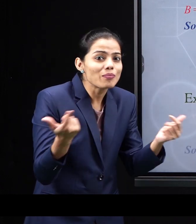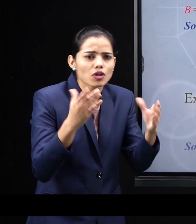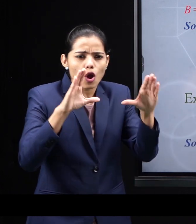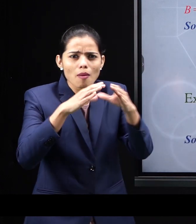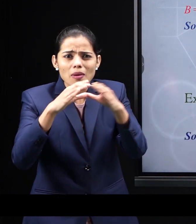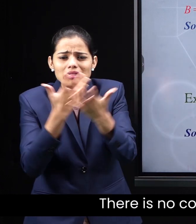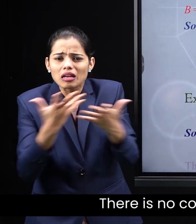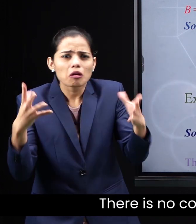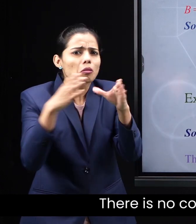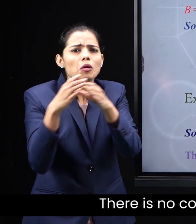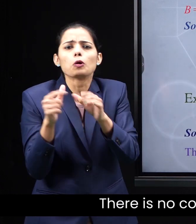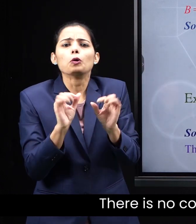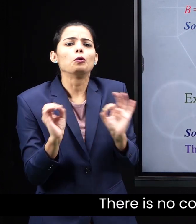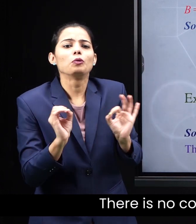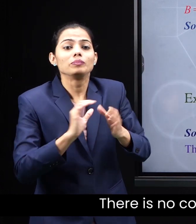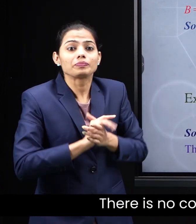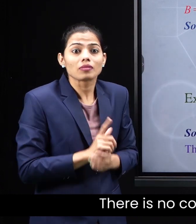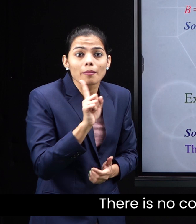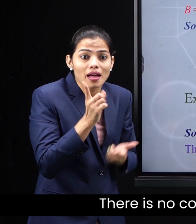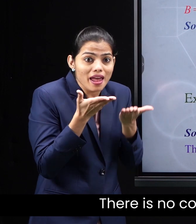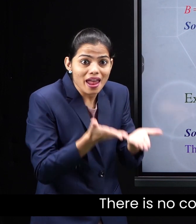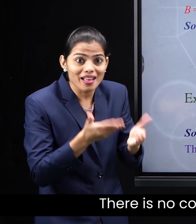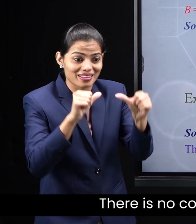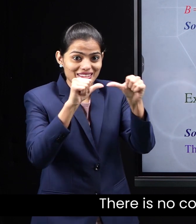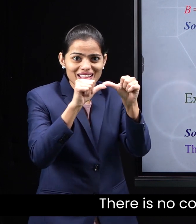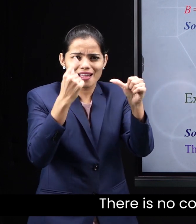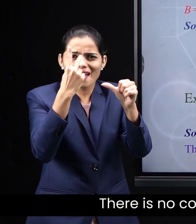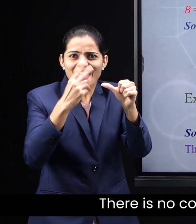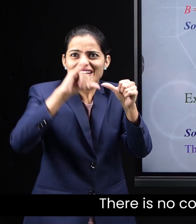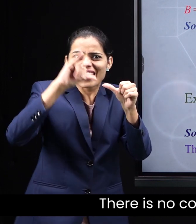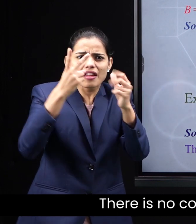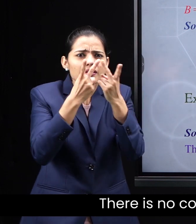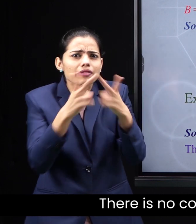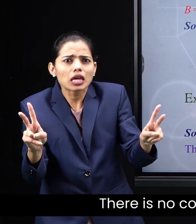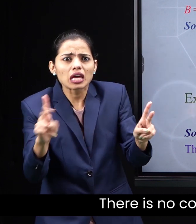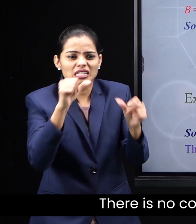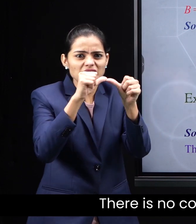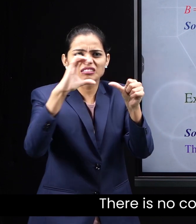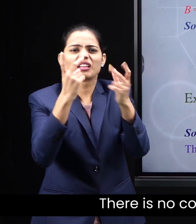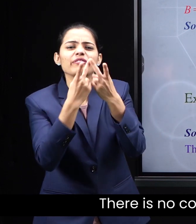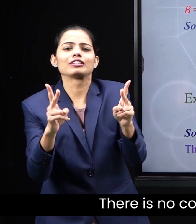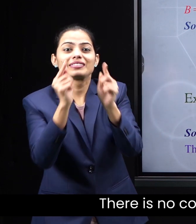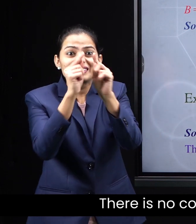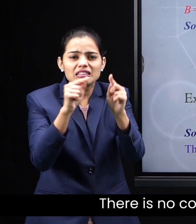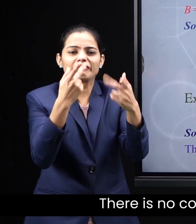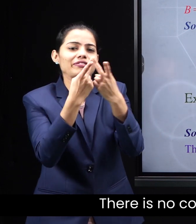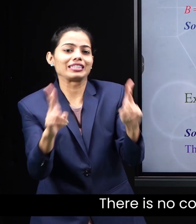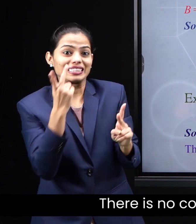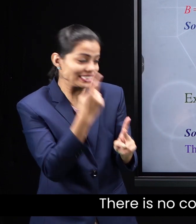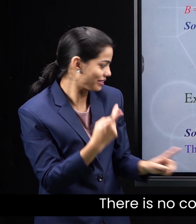Solution. There is no common element and hence A intersection C is equal to null